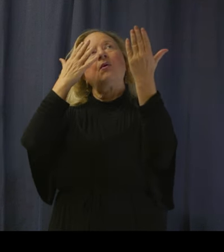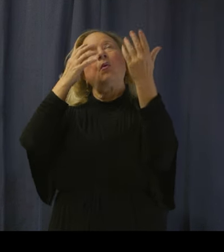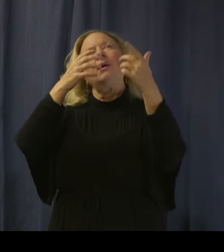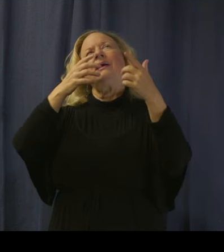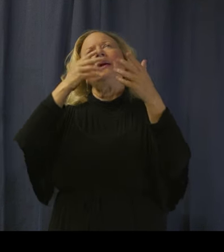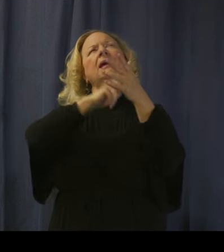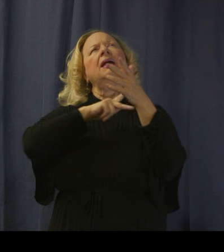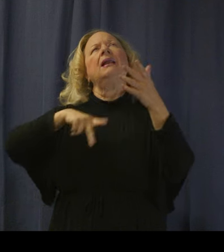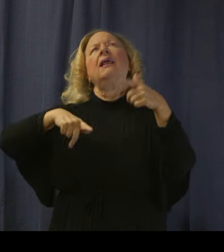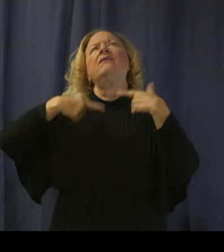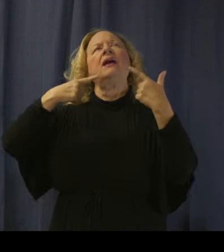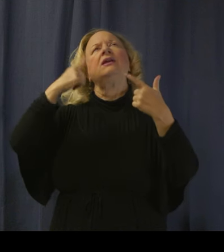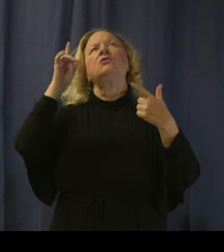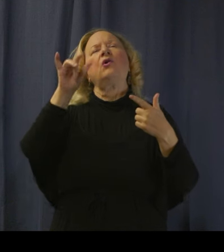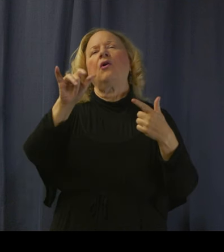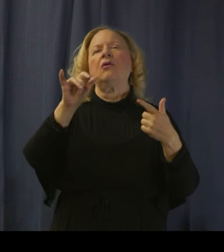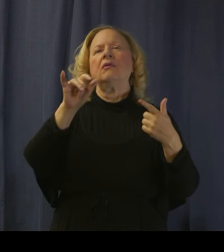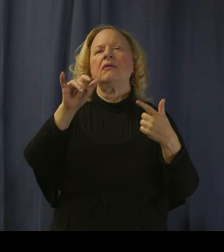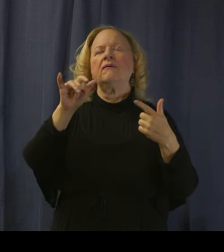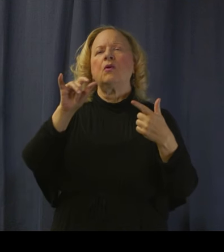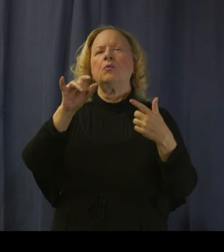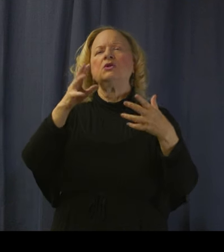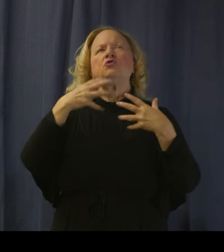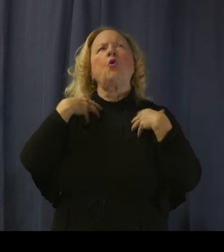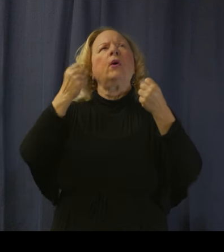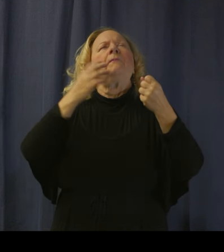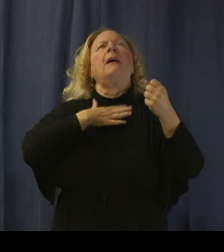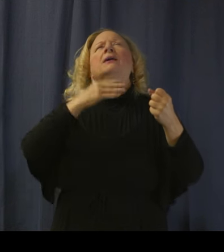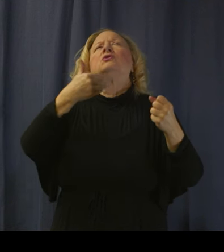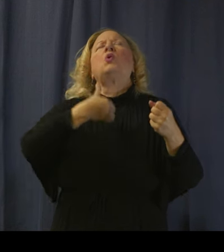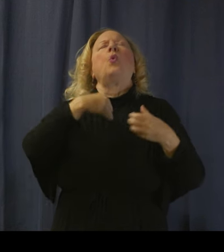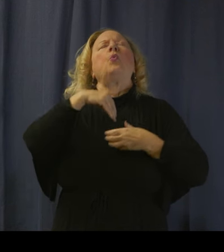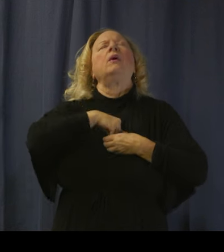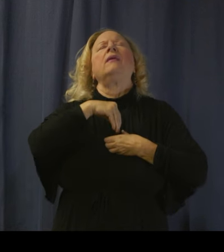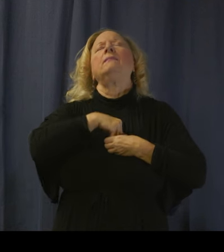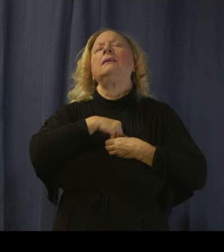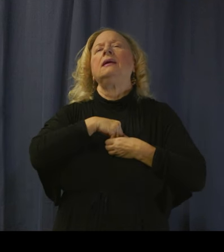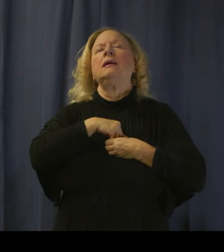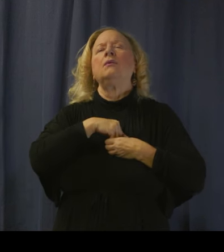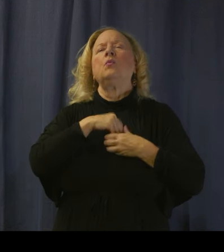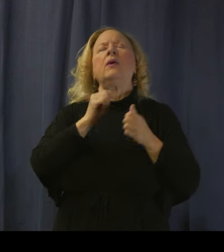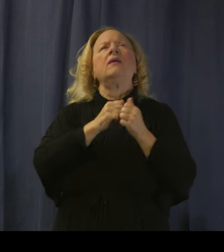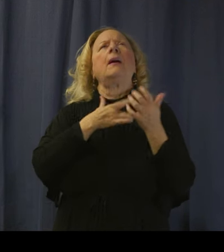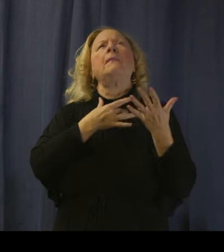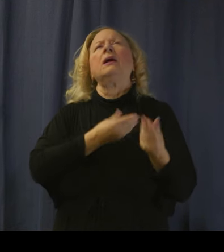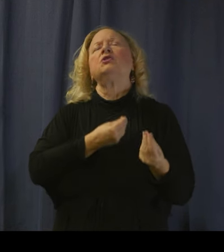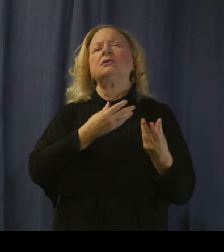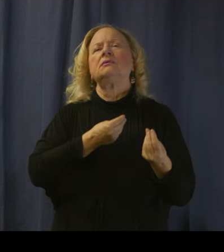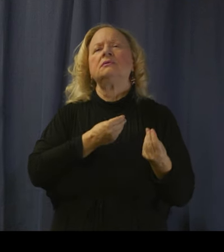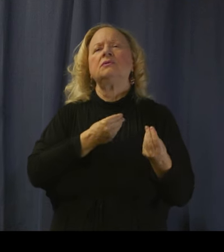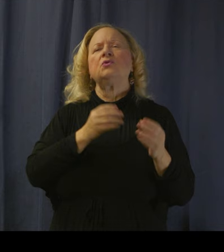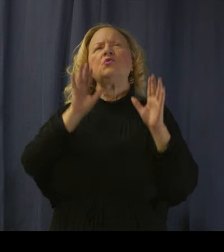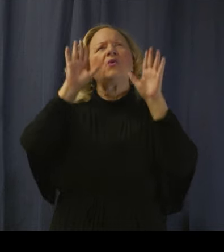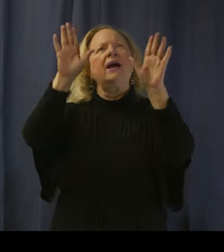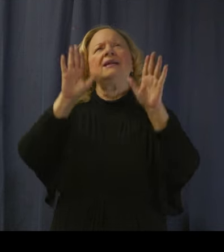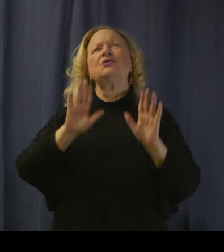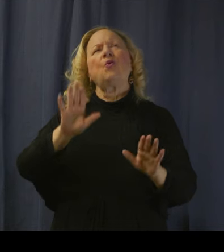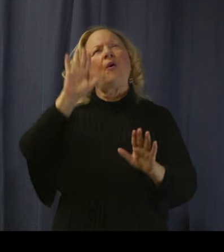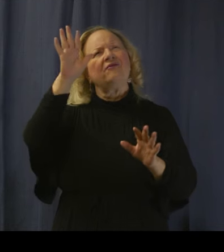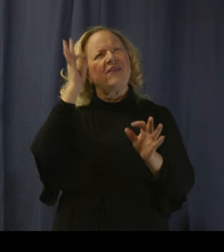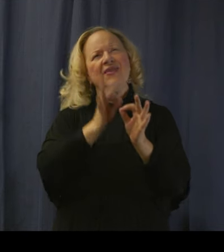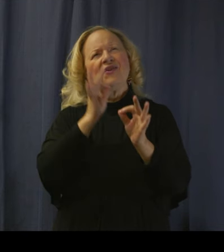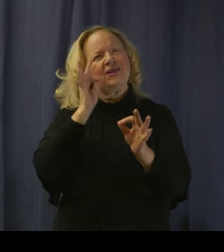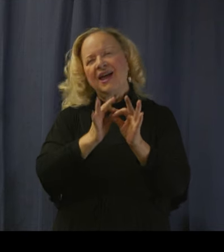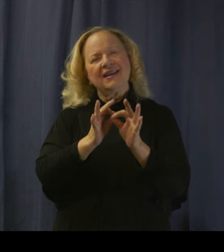and eternal, for restoring my soul within me with compassion. Great is your faithfulness. Amen.